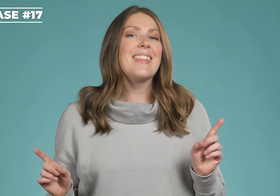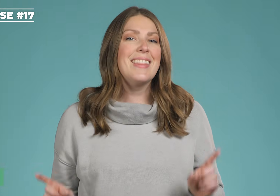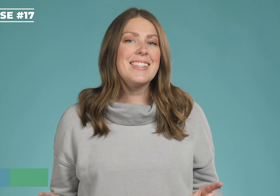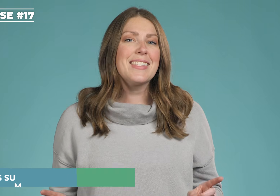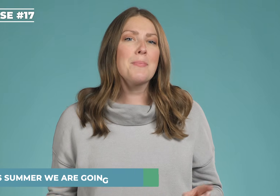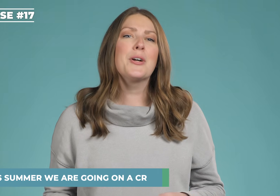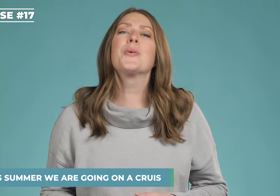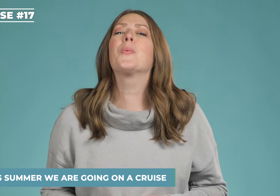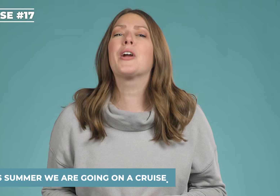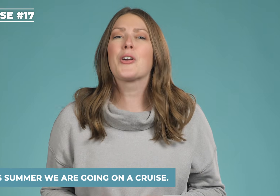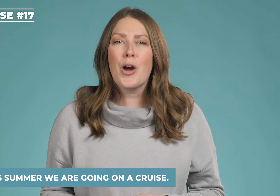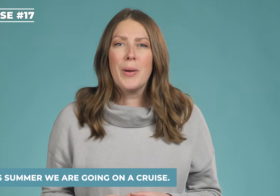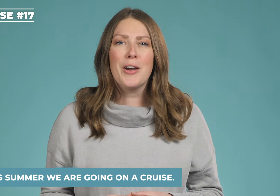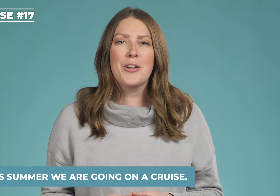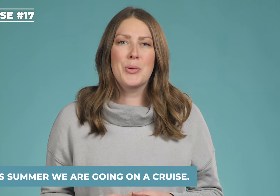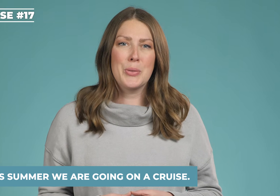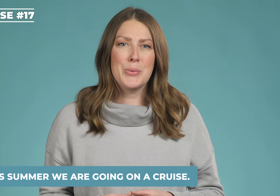This summer, we are going on a cruise.